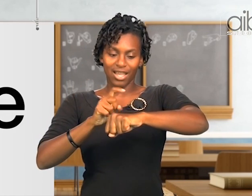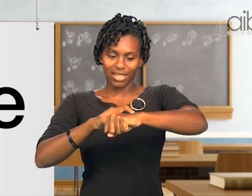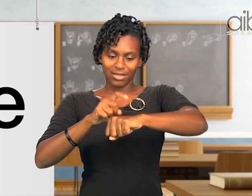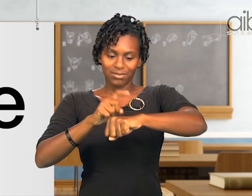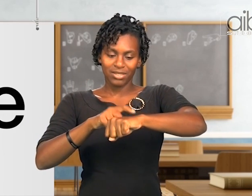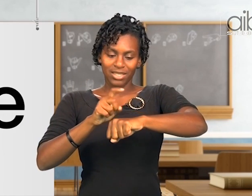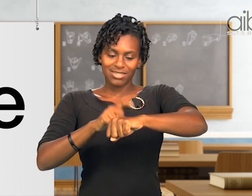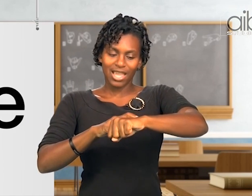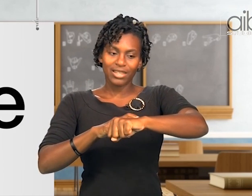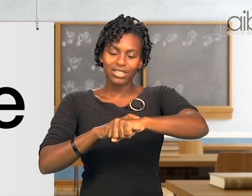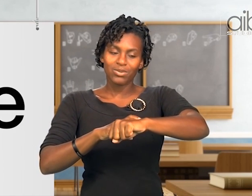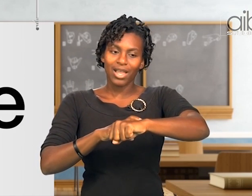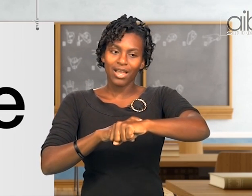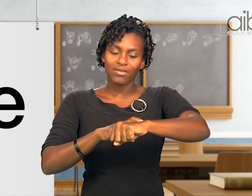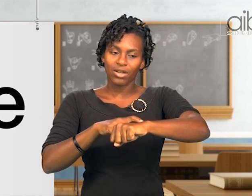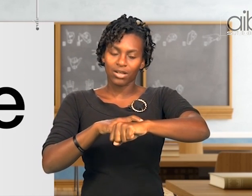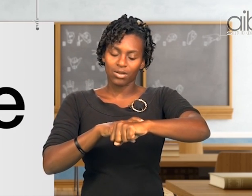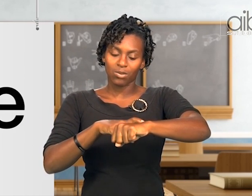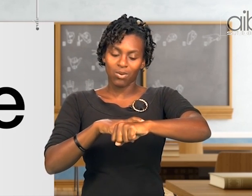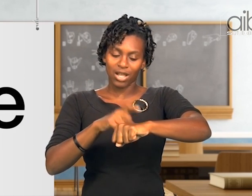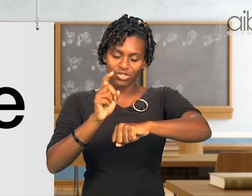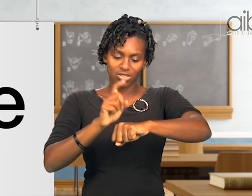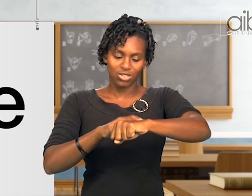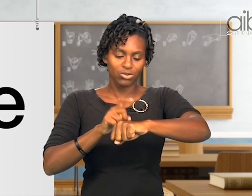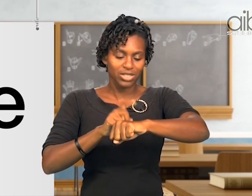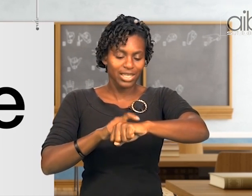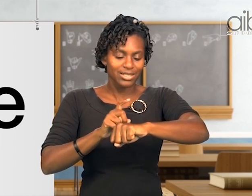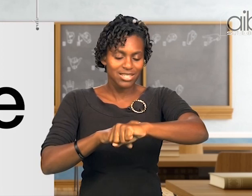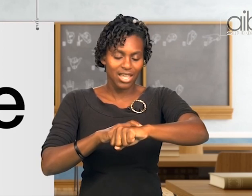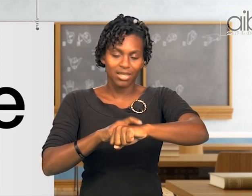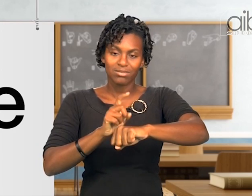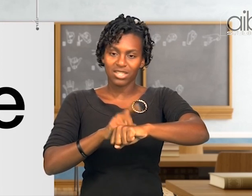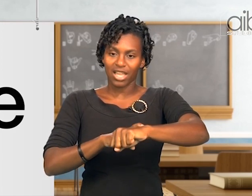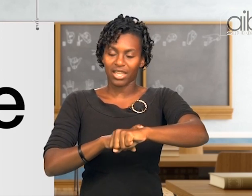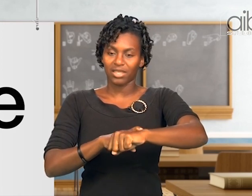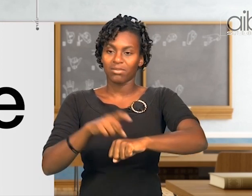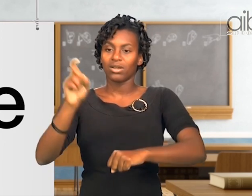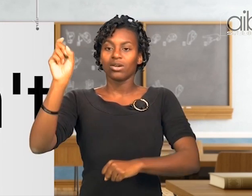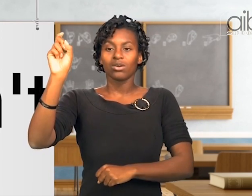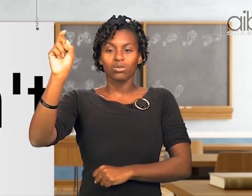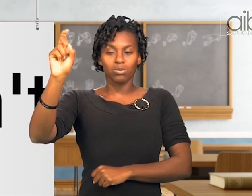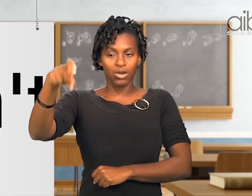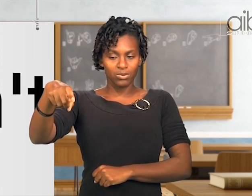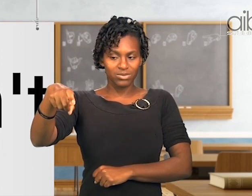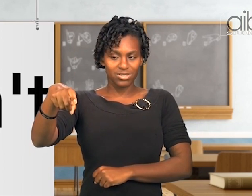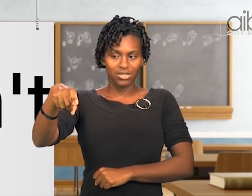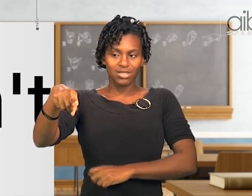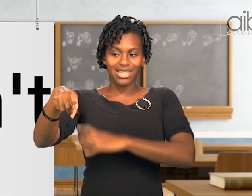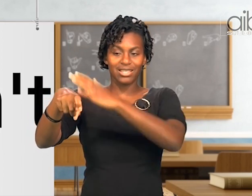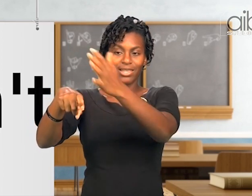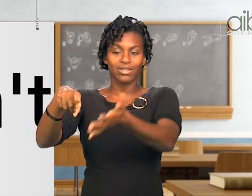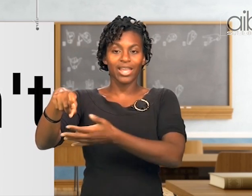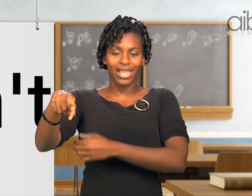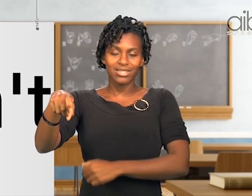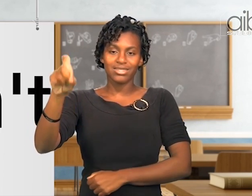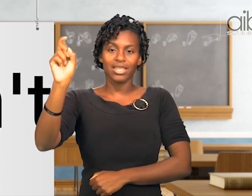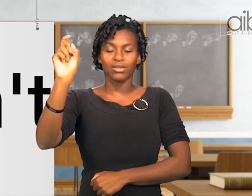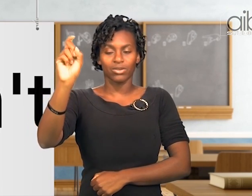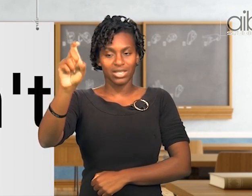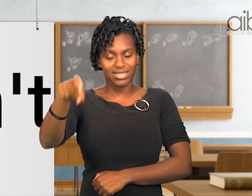time. It's kind of like you have a watch and you're looking at the time. Time, won't. Take the letter X and hook it down